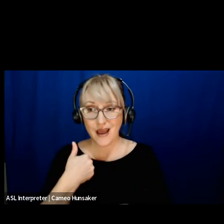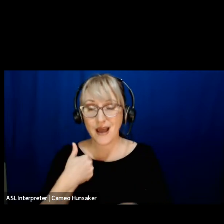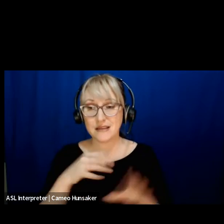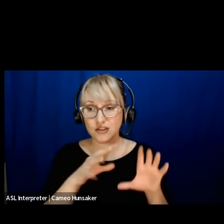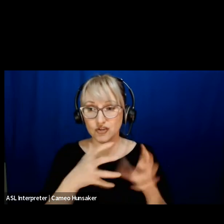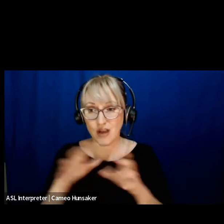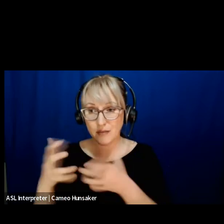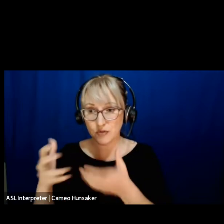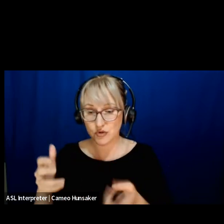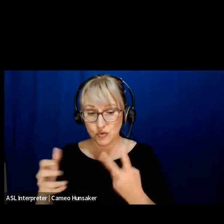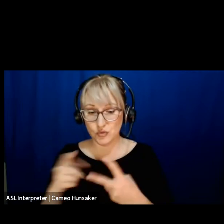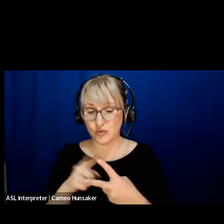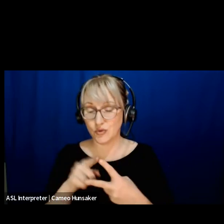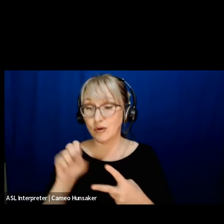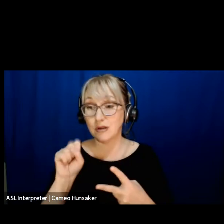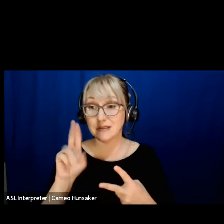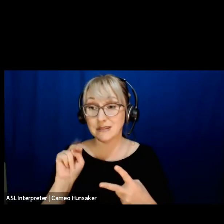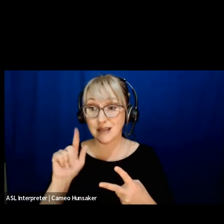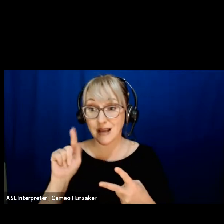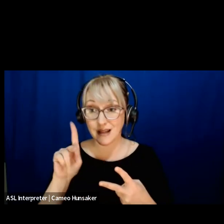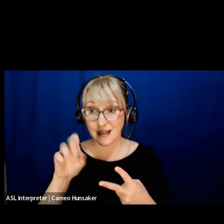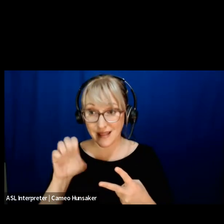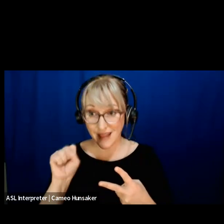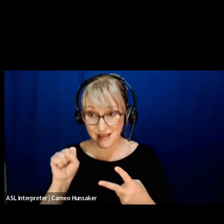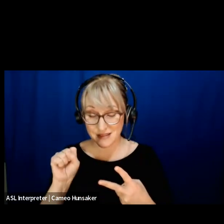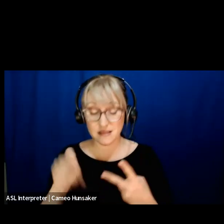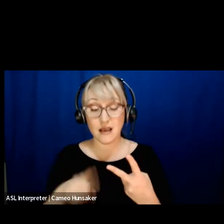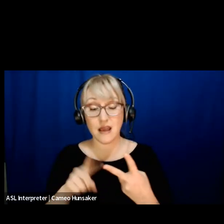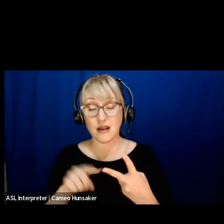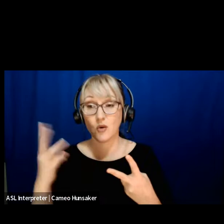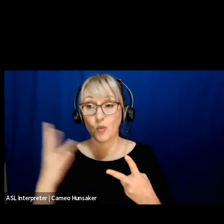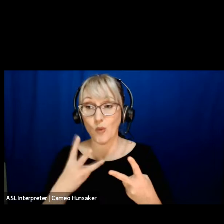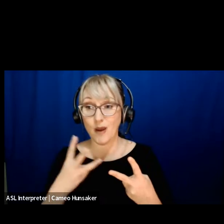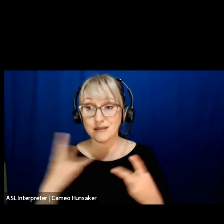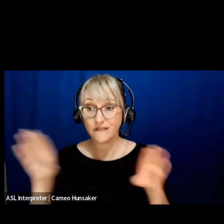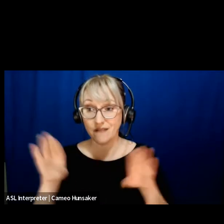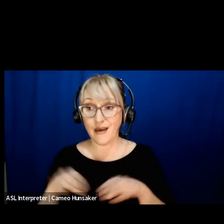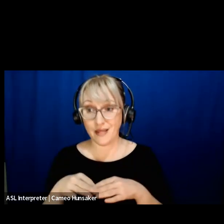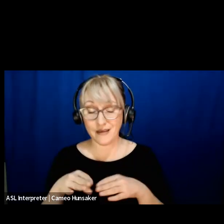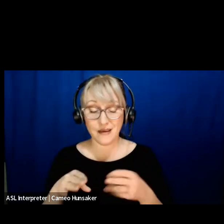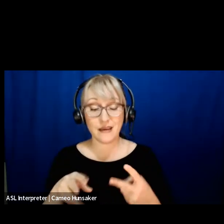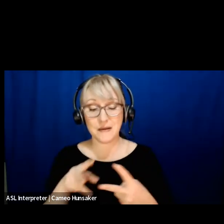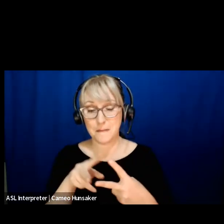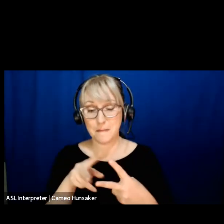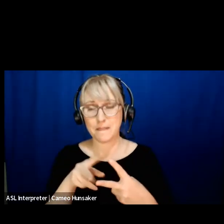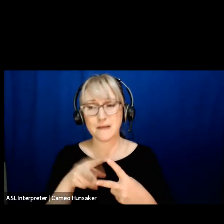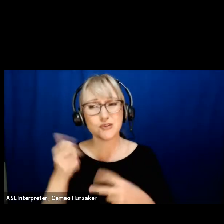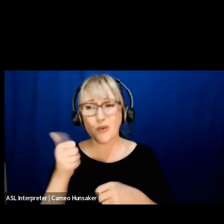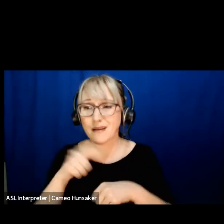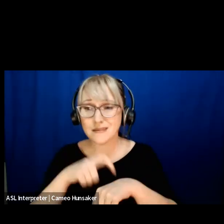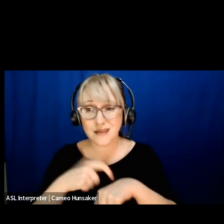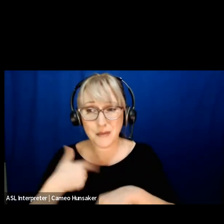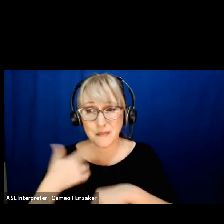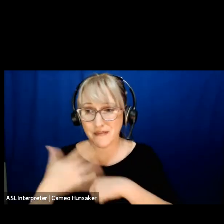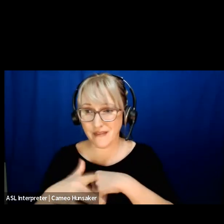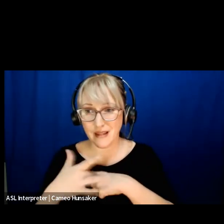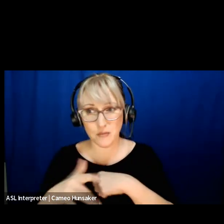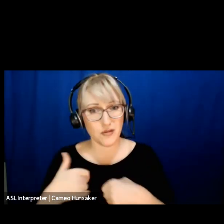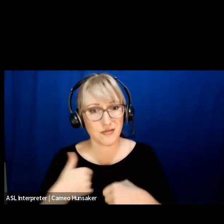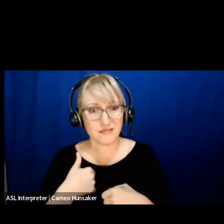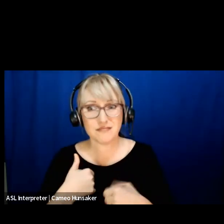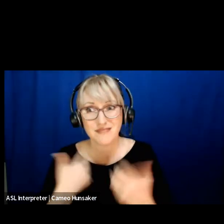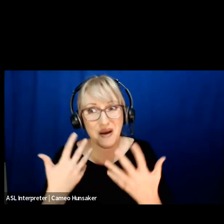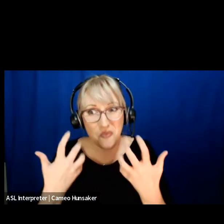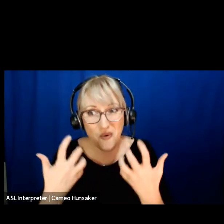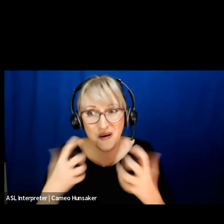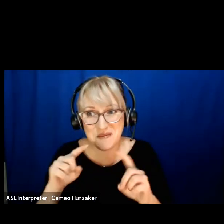Lakes chapter and the West Valley chapter. So just a note on whenever I'm available, I really want to attend